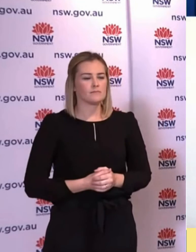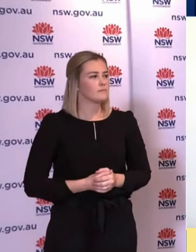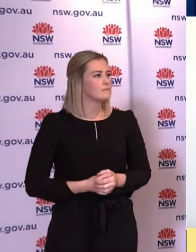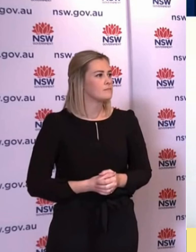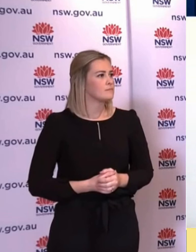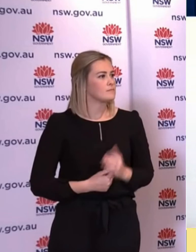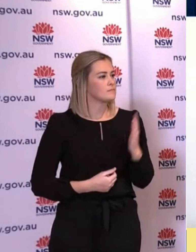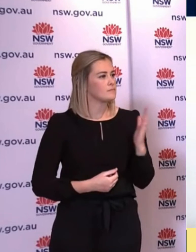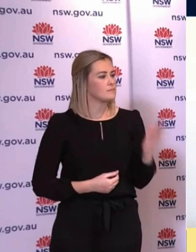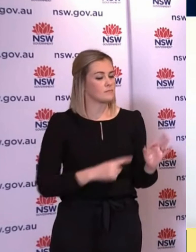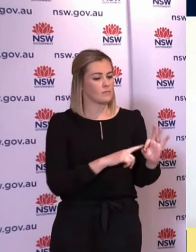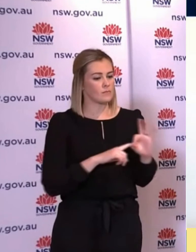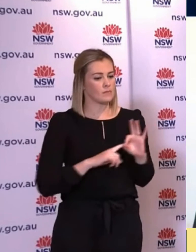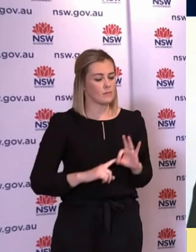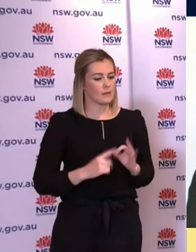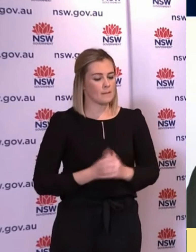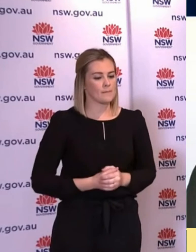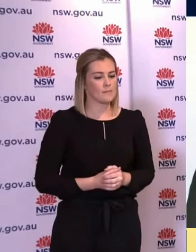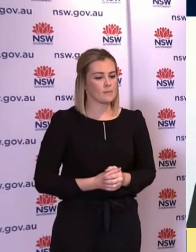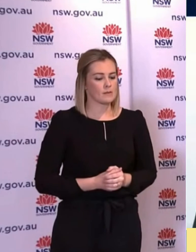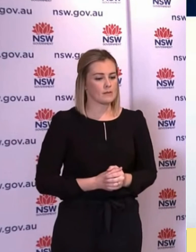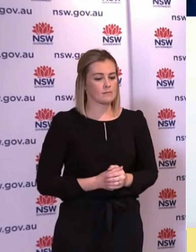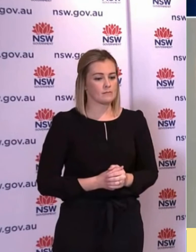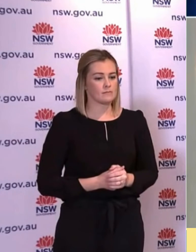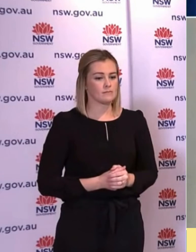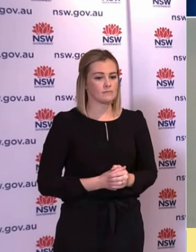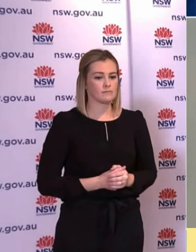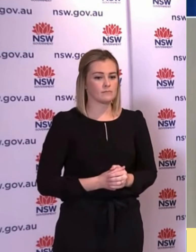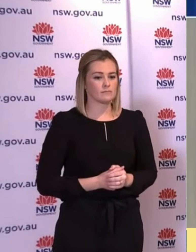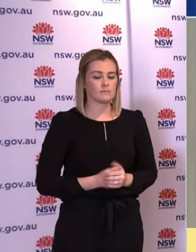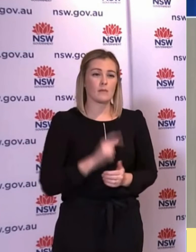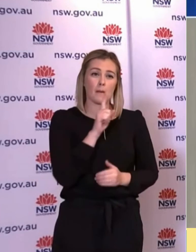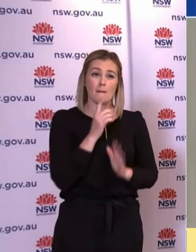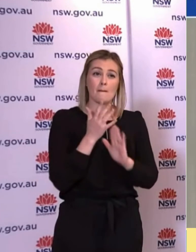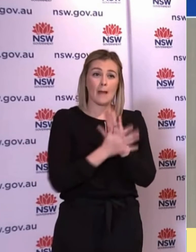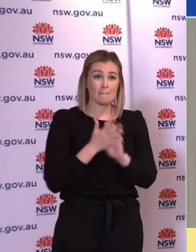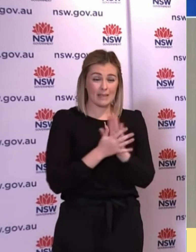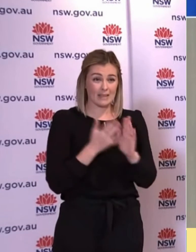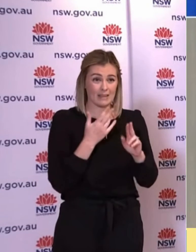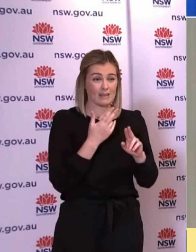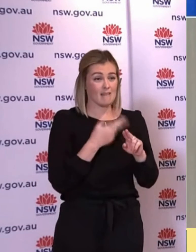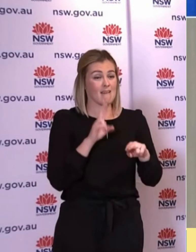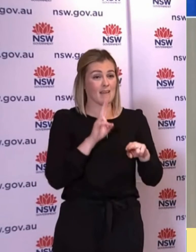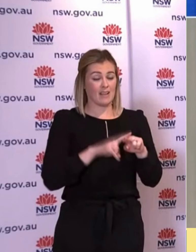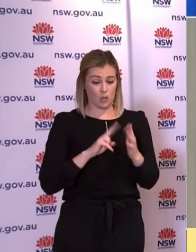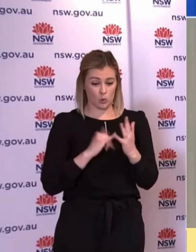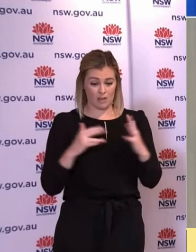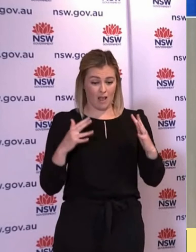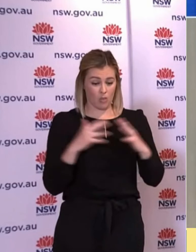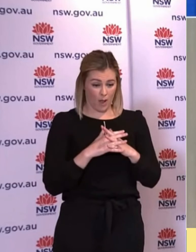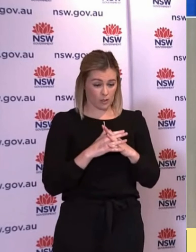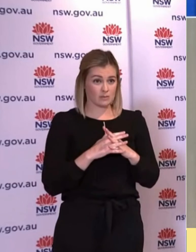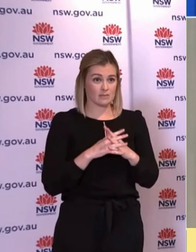go Ursula first, James, then you. But on that, they're not going to open up to New South Wales if we have cases anywhere near where they currently are they? Well,